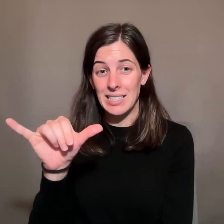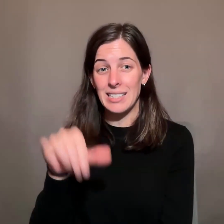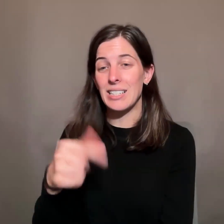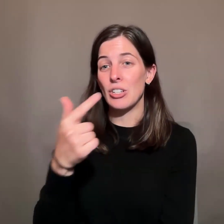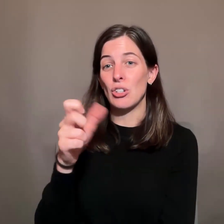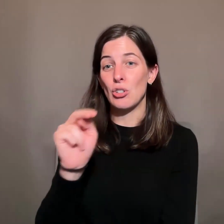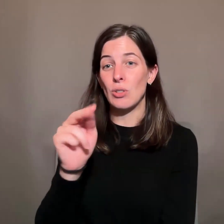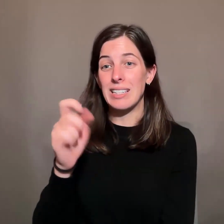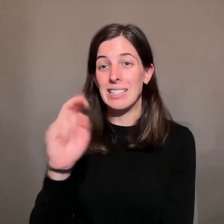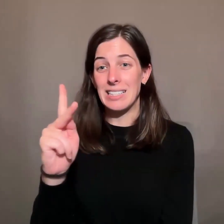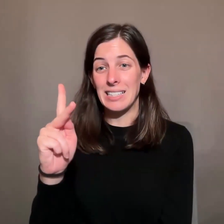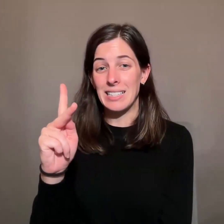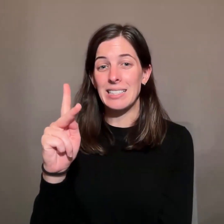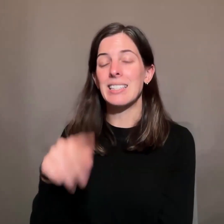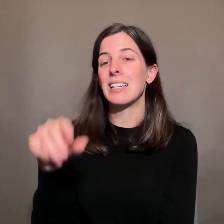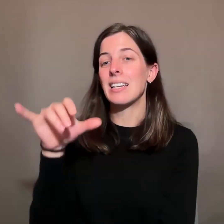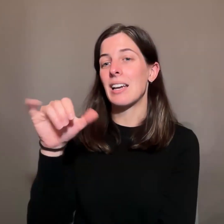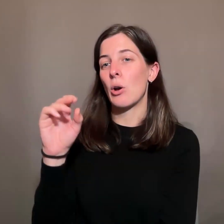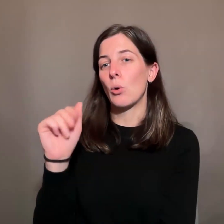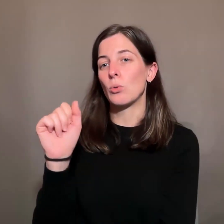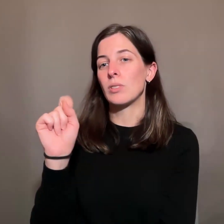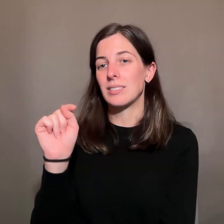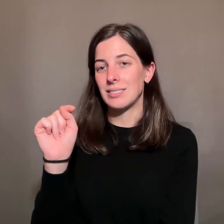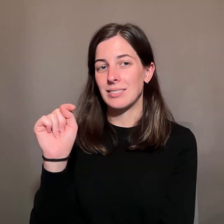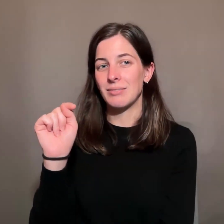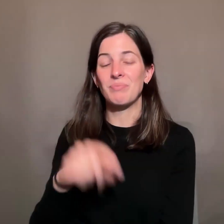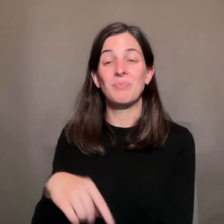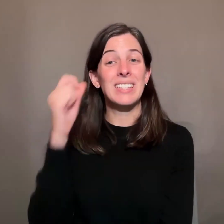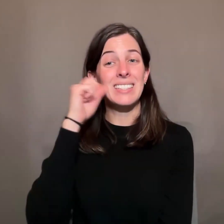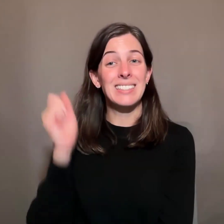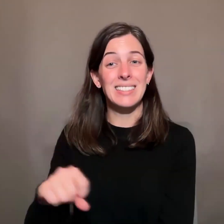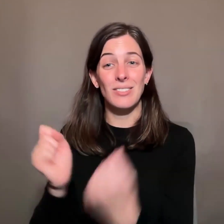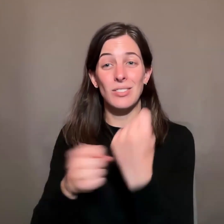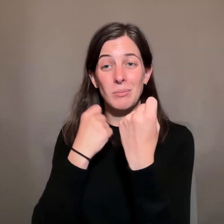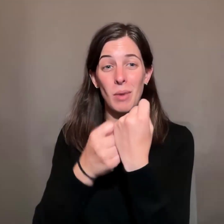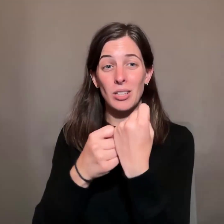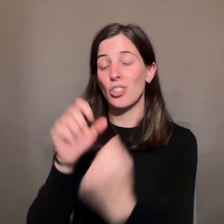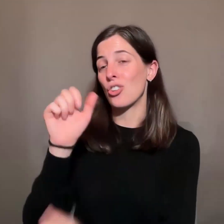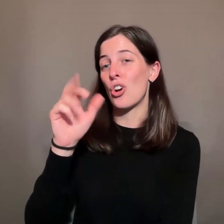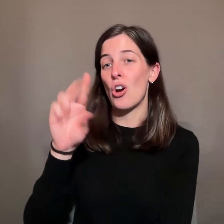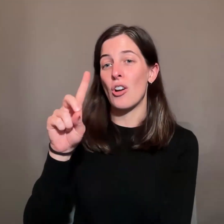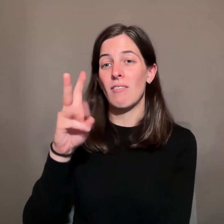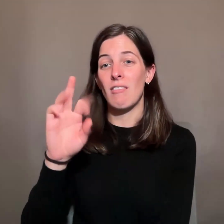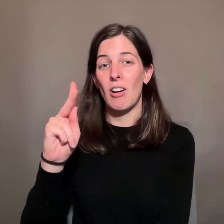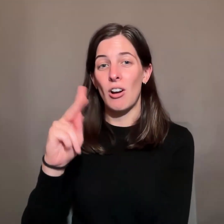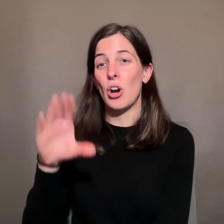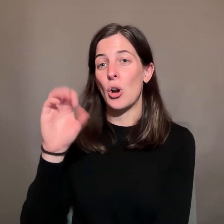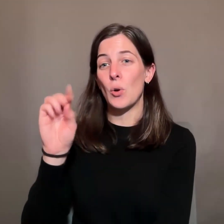Hosting, Yoast. Silver sponsors, Aardvark, Code Geek, Your Vision, Our Talent, One